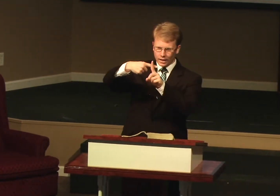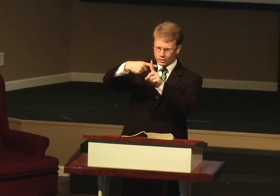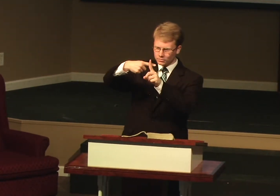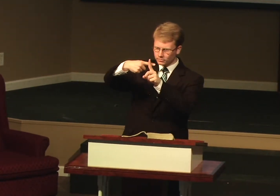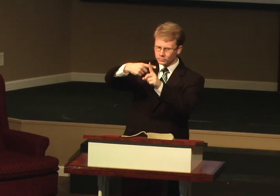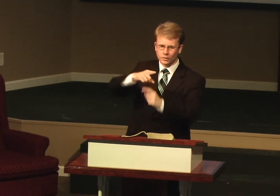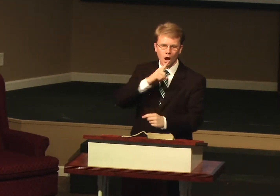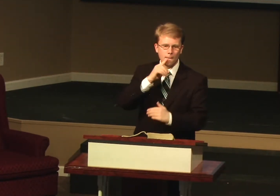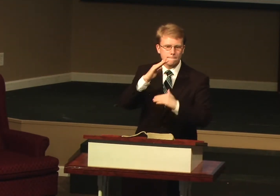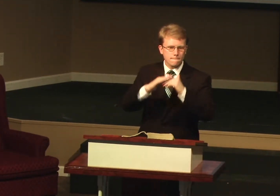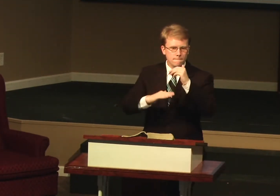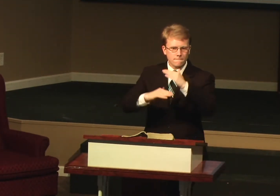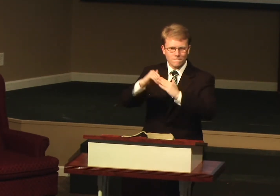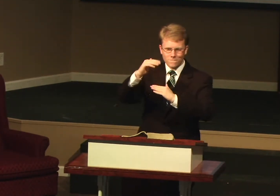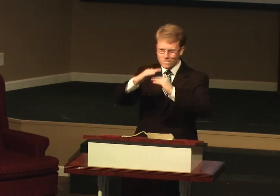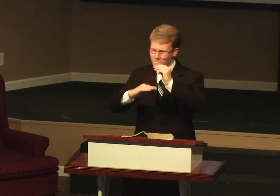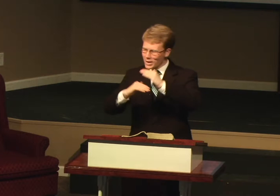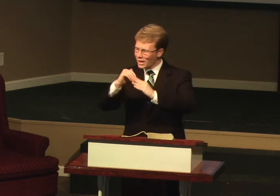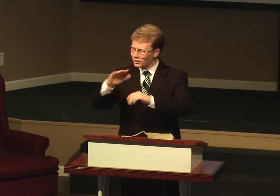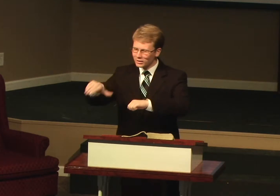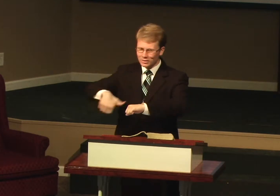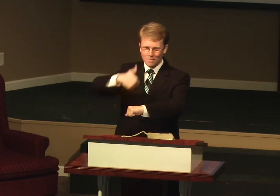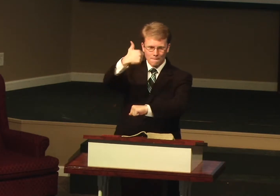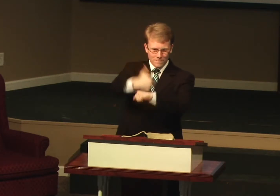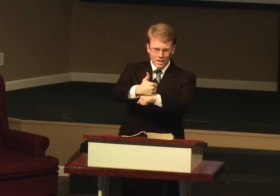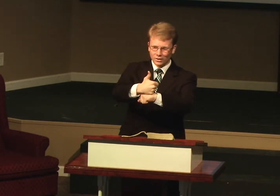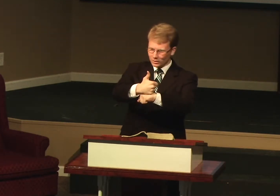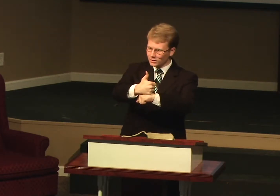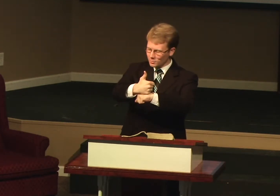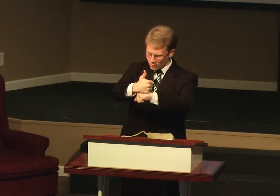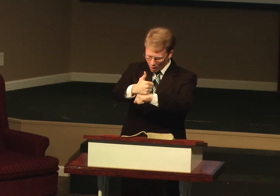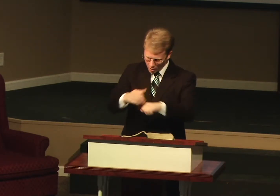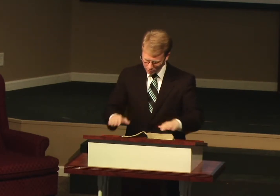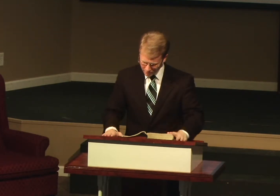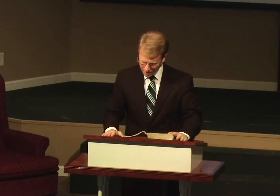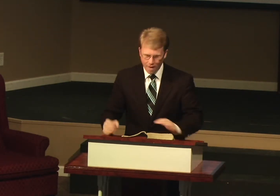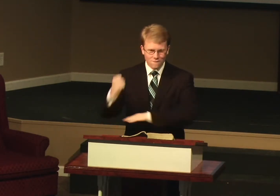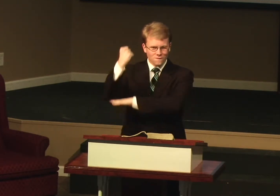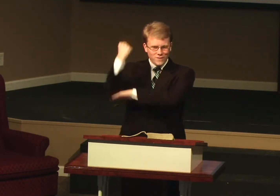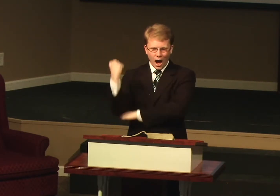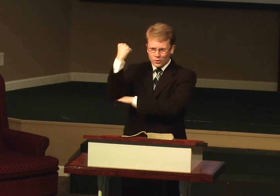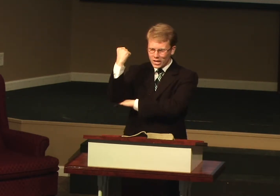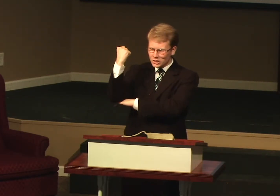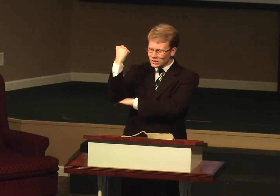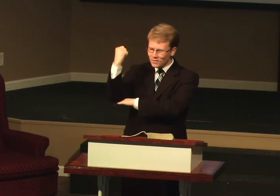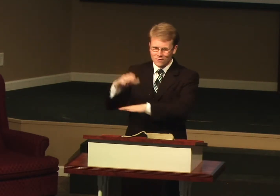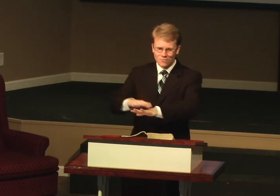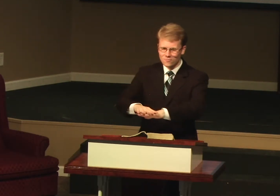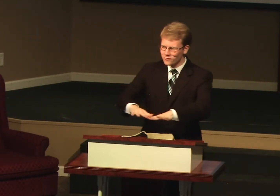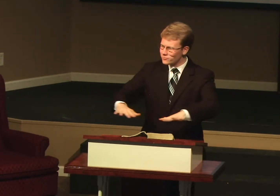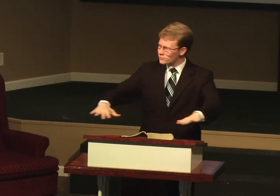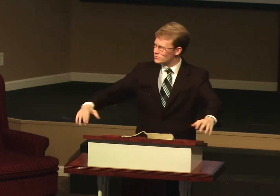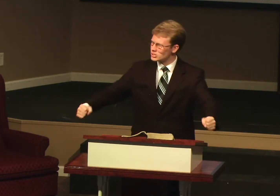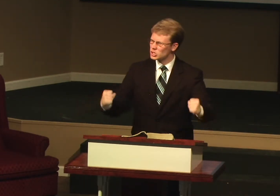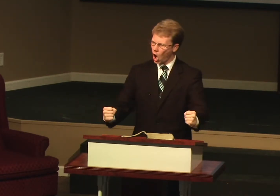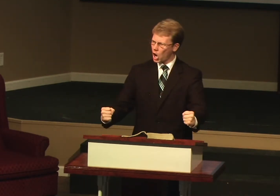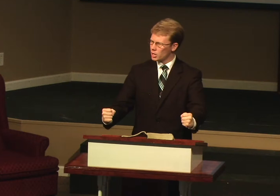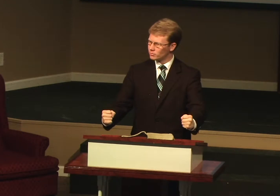And, I like that it says there, and are built upon the foundation. The foundation